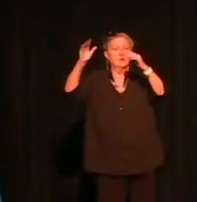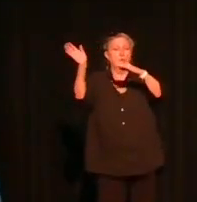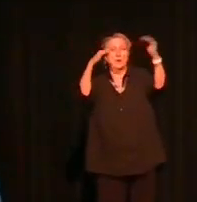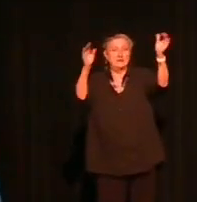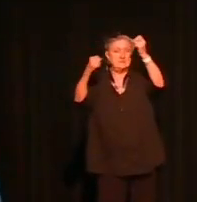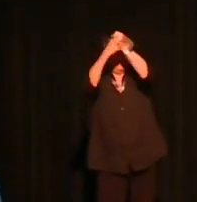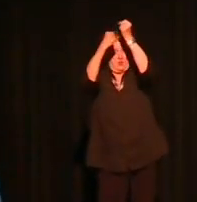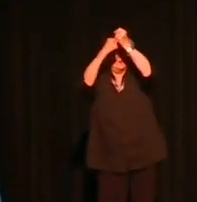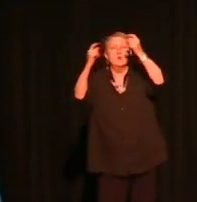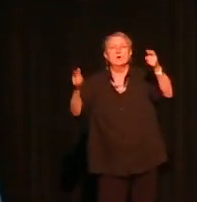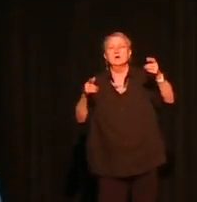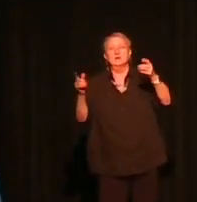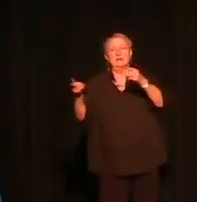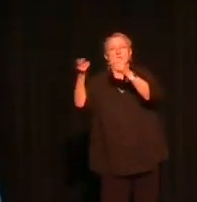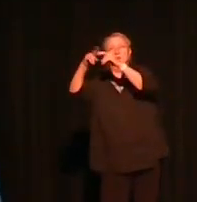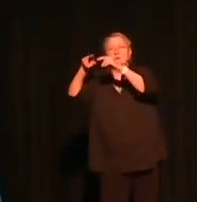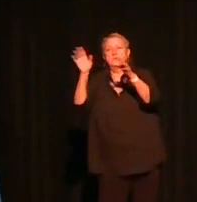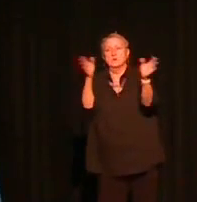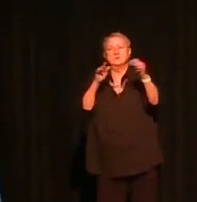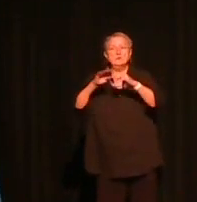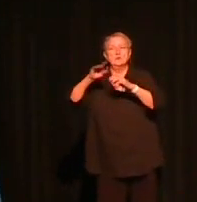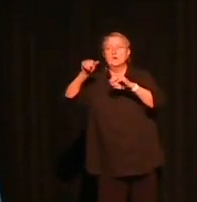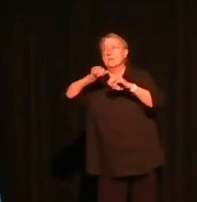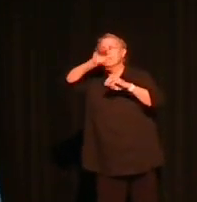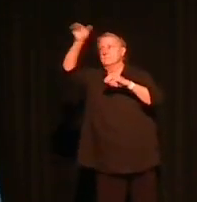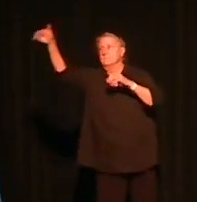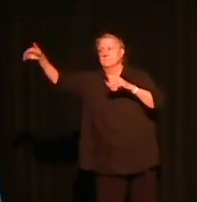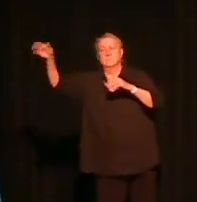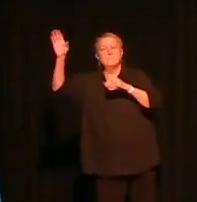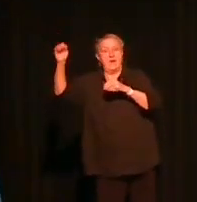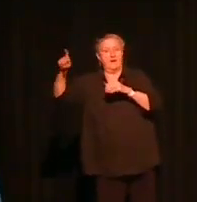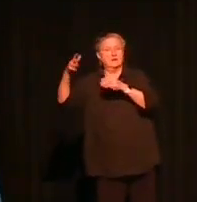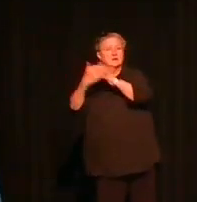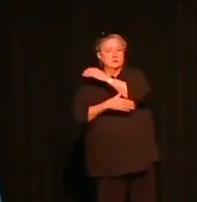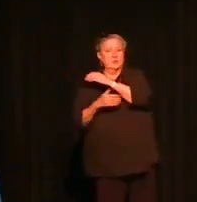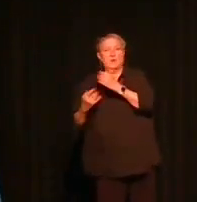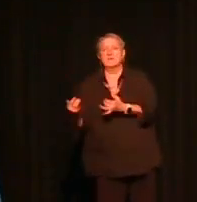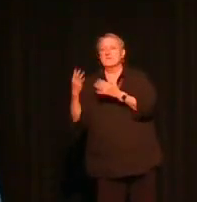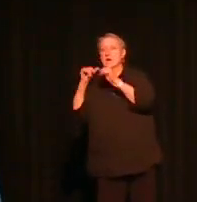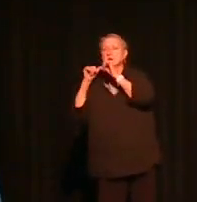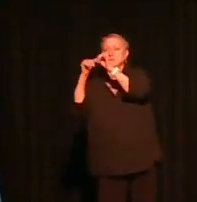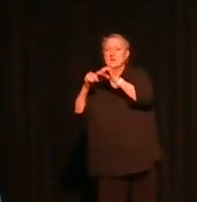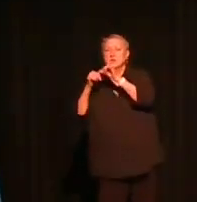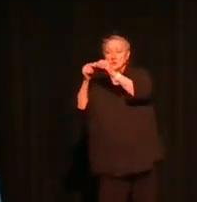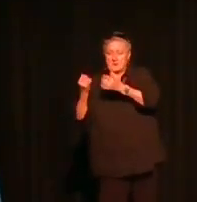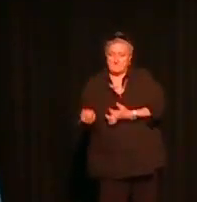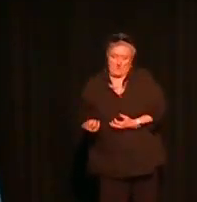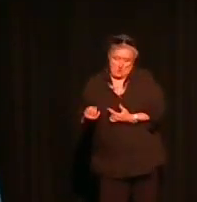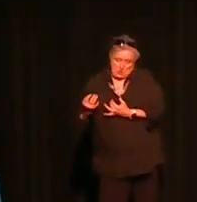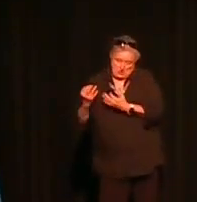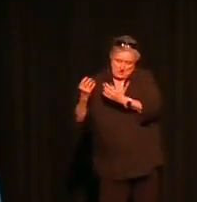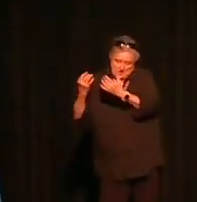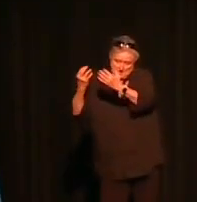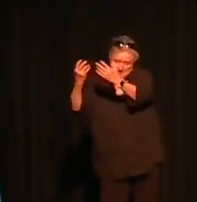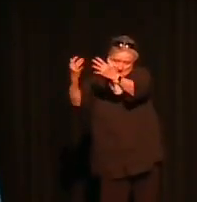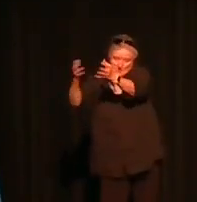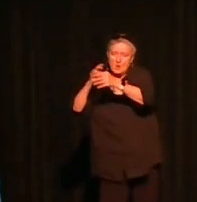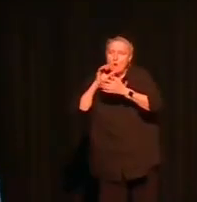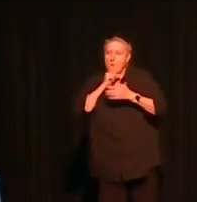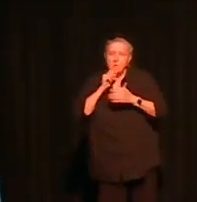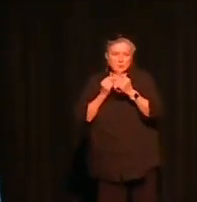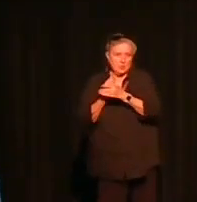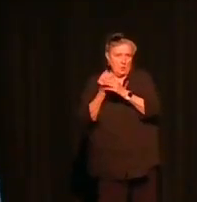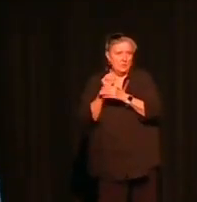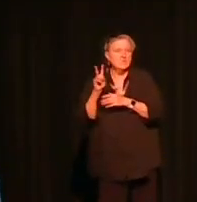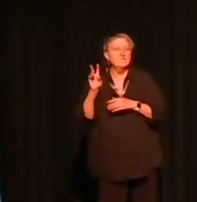winds to the backcountry here, where the fire continues to burn through the vegetation that has that old growth